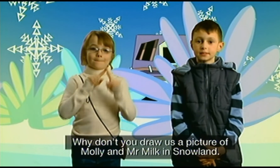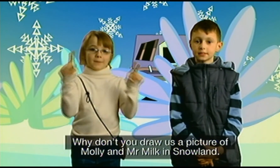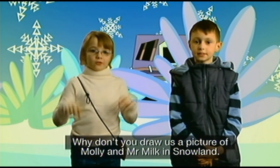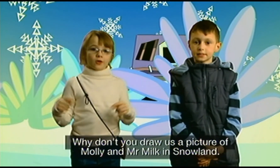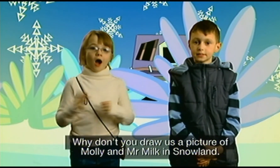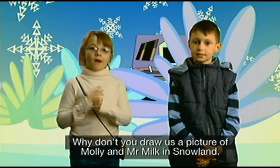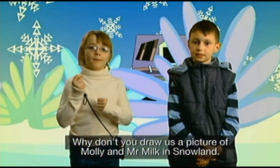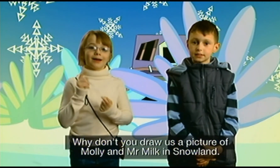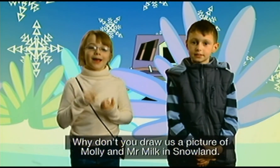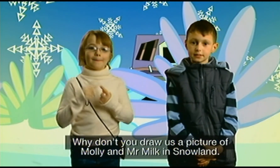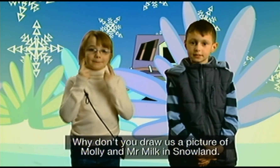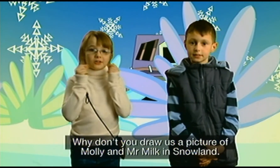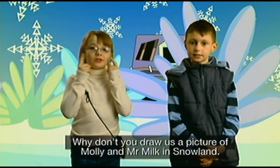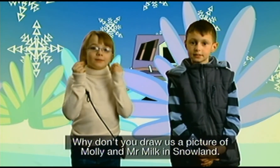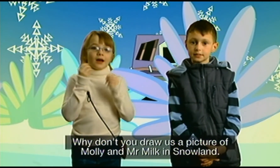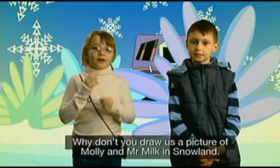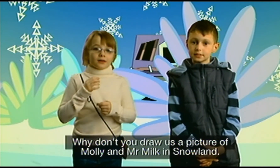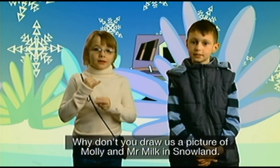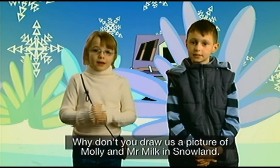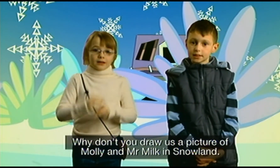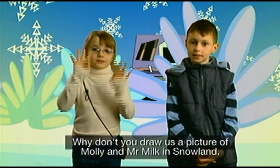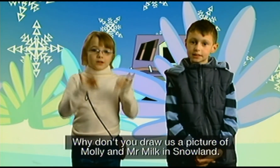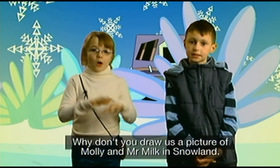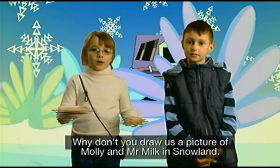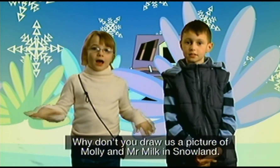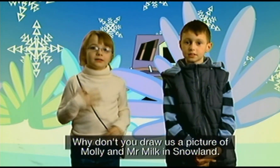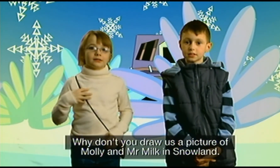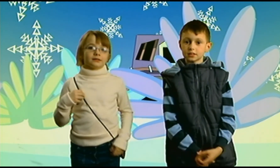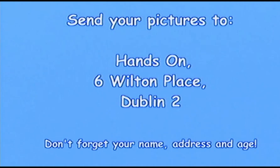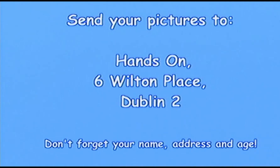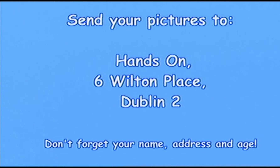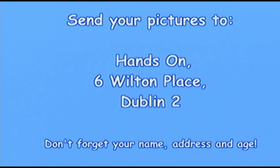picture of Molly and Mr. Milk in the snowland?